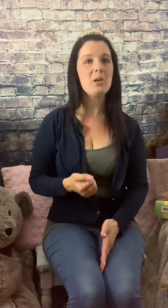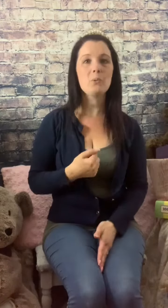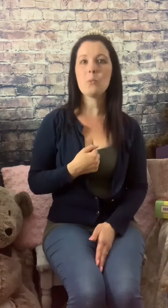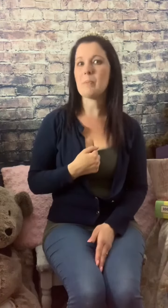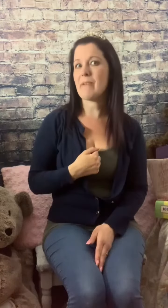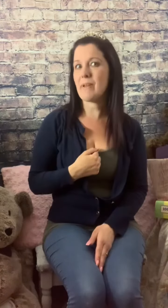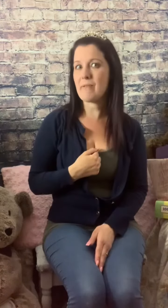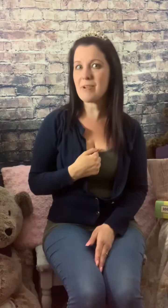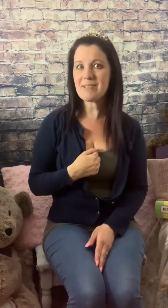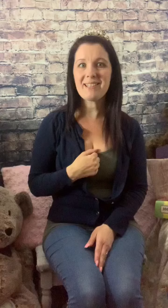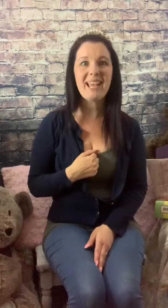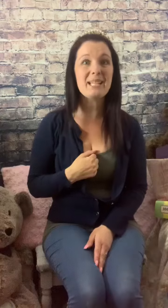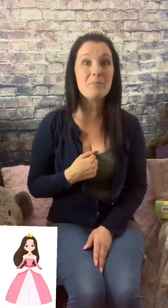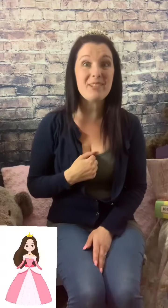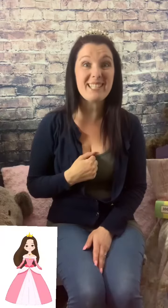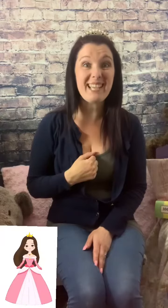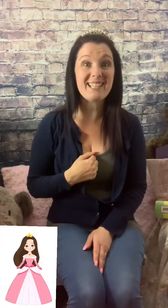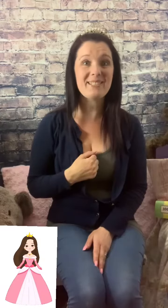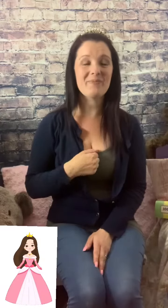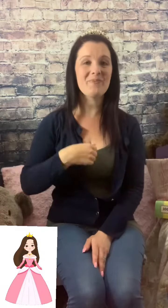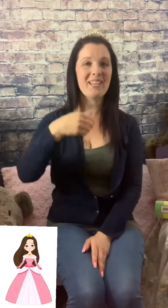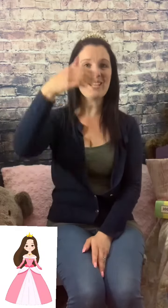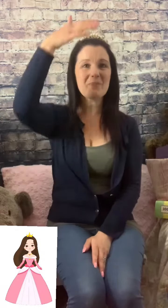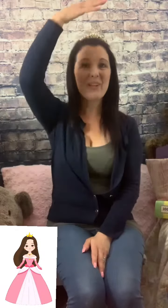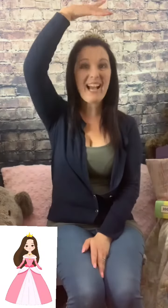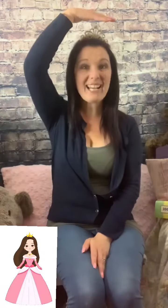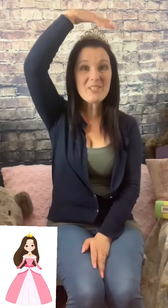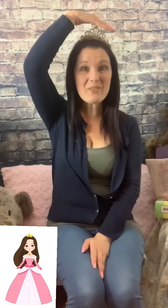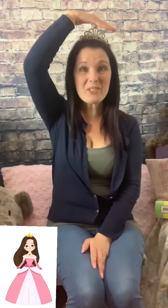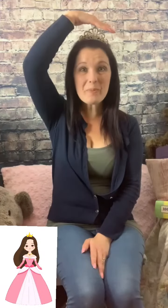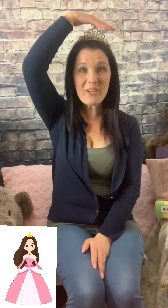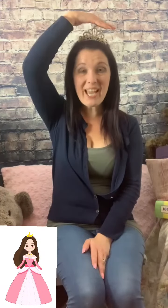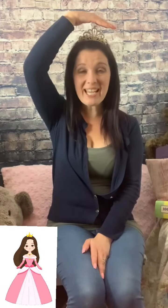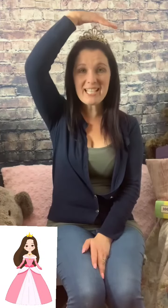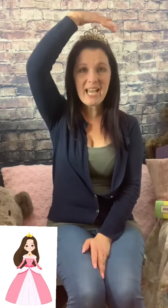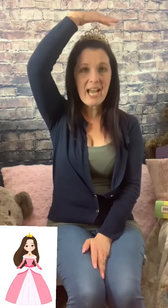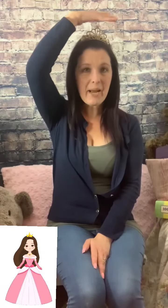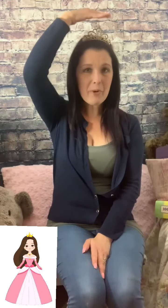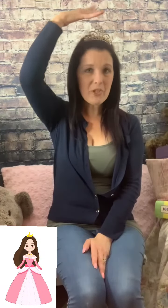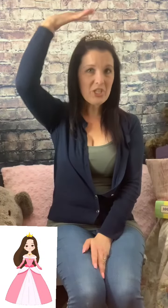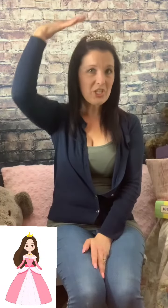one of my favourites, is princess. Put your hand over the top of your head and we're going to shimmer.